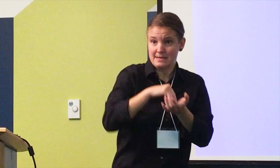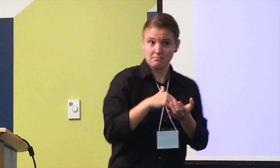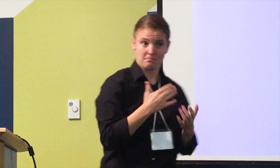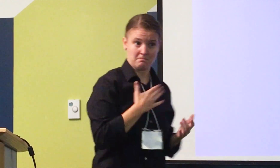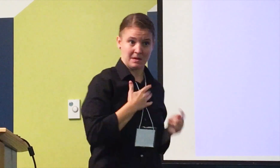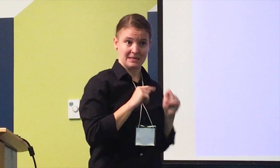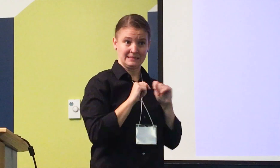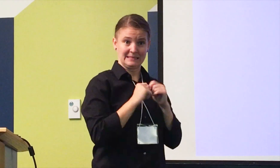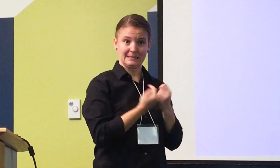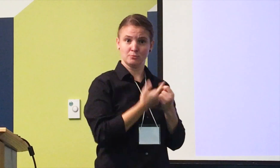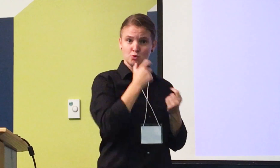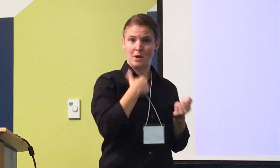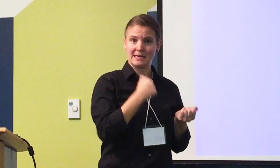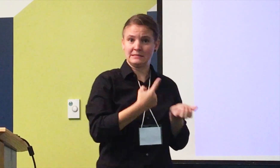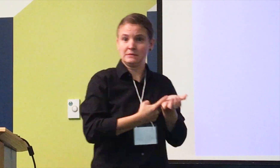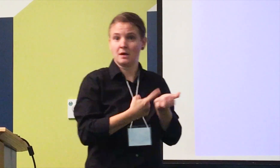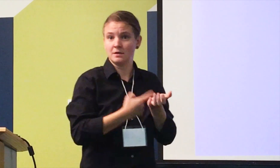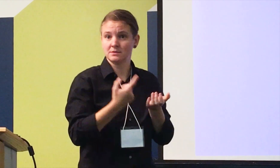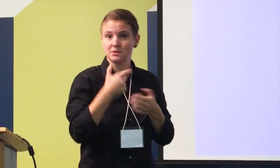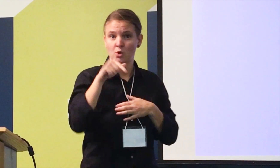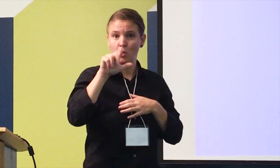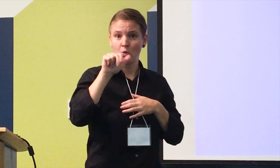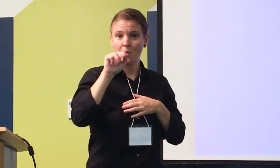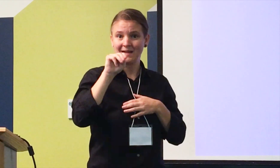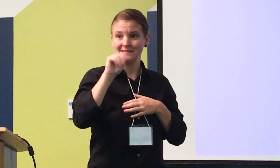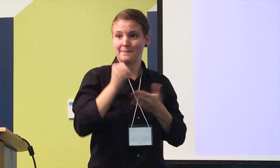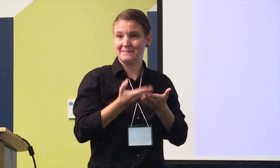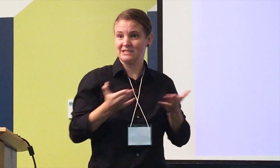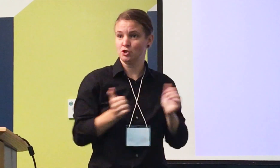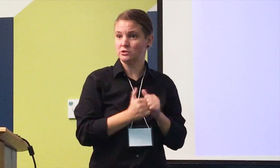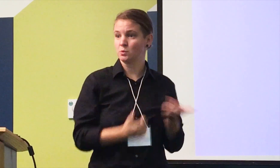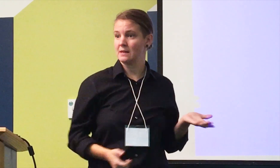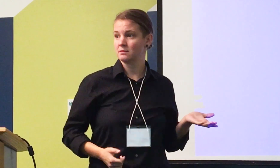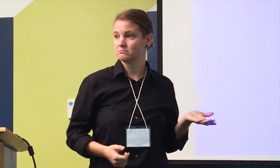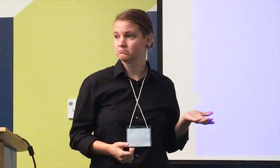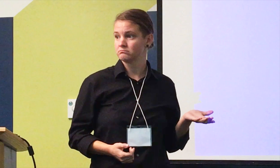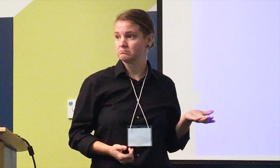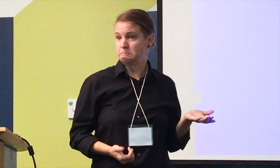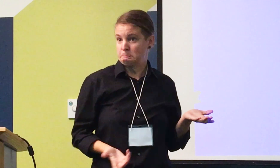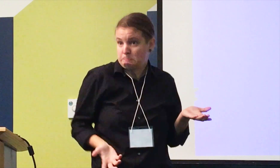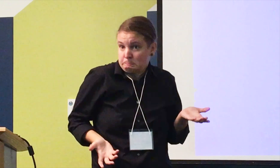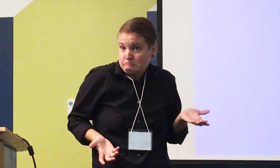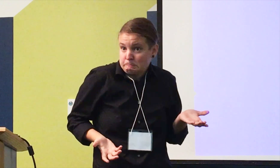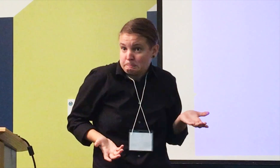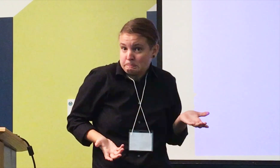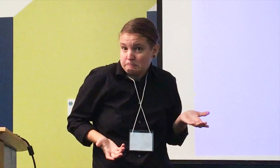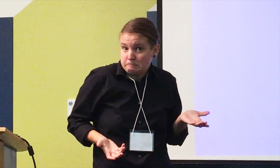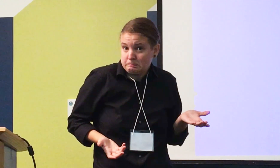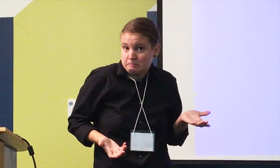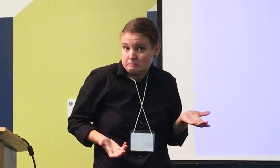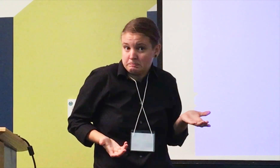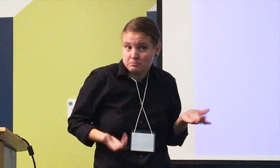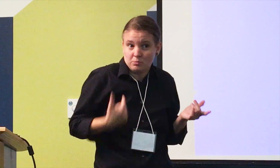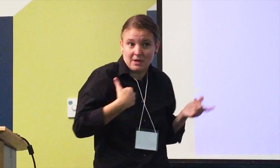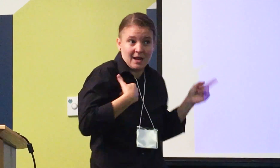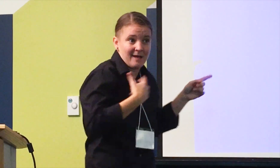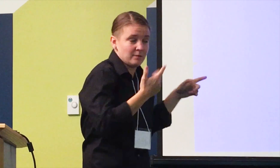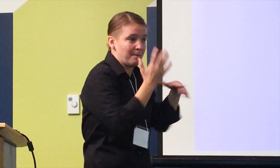beyond just the technical aspects, but more into the content area. Like my team does not have a quantum materials expert.